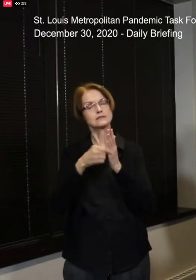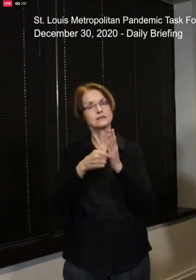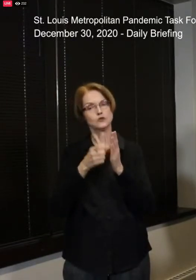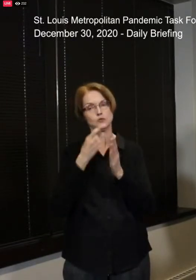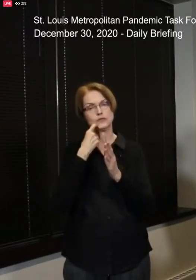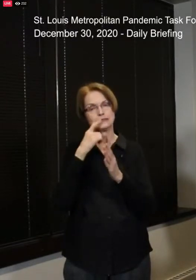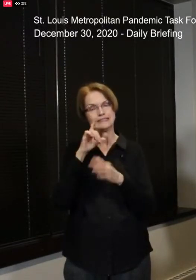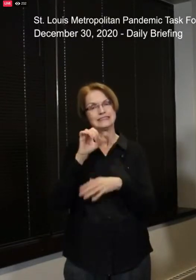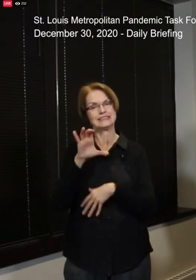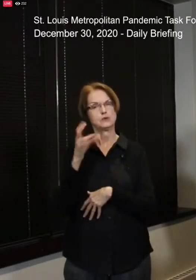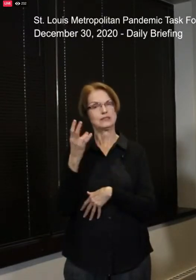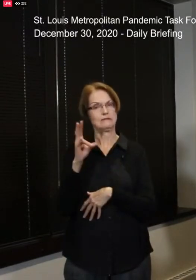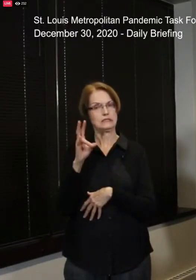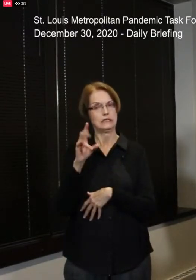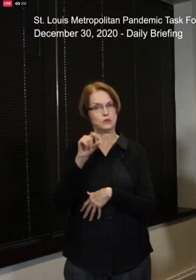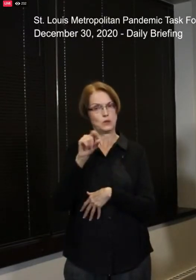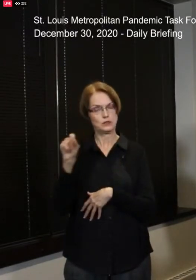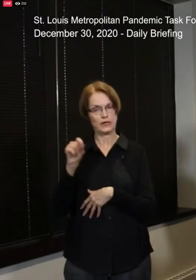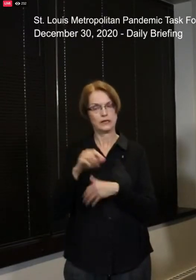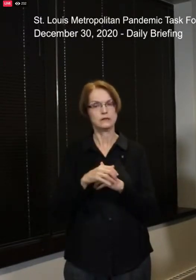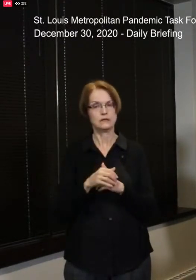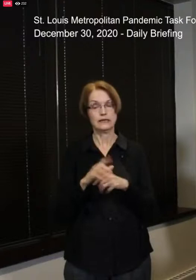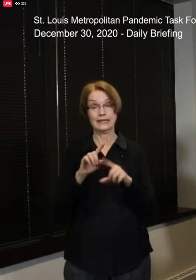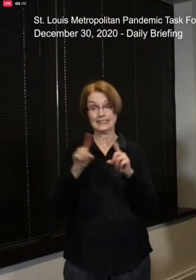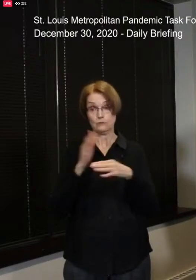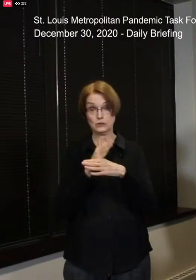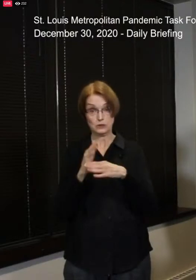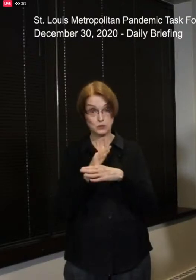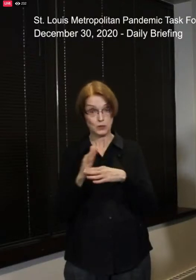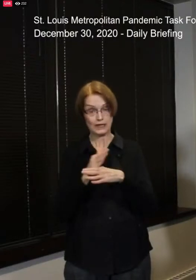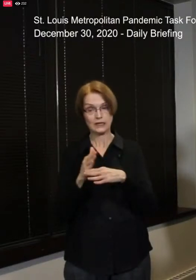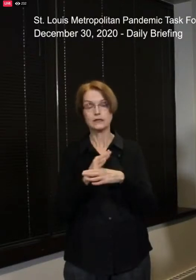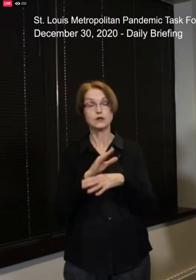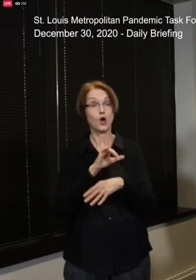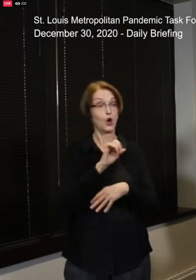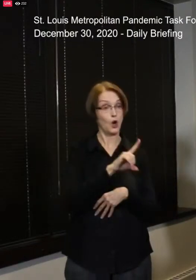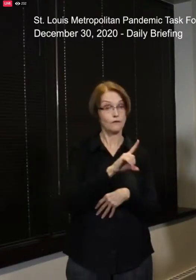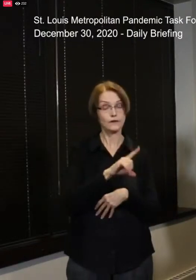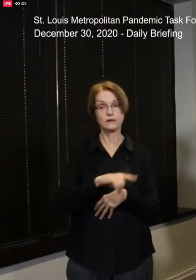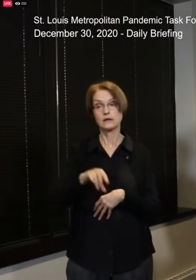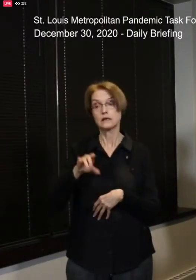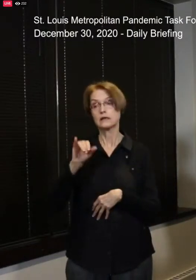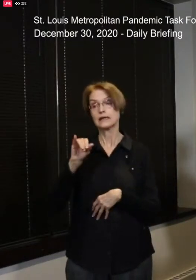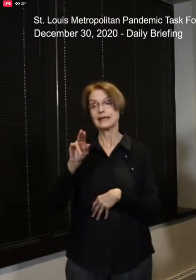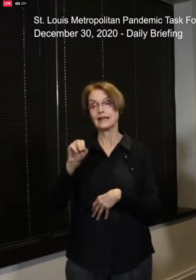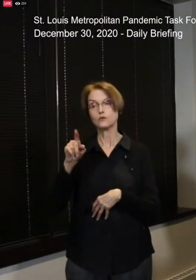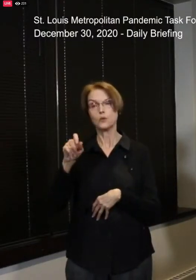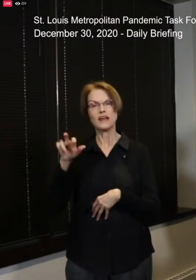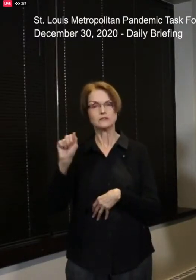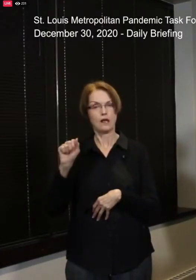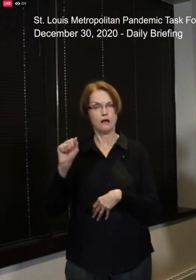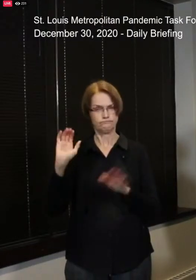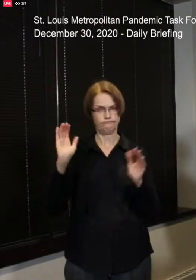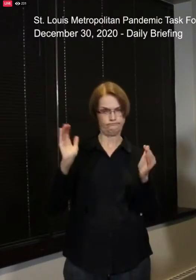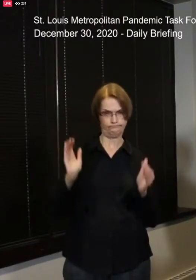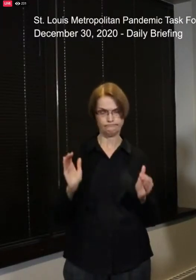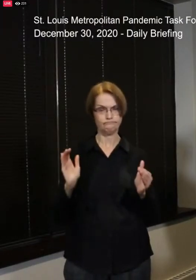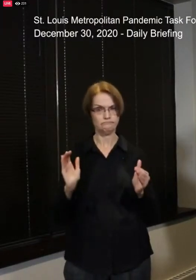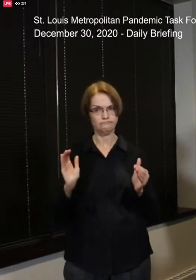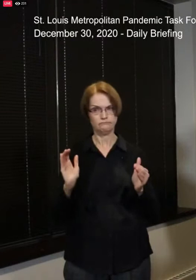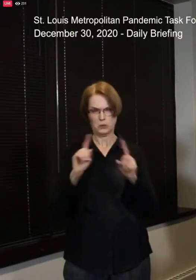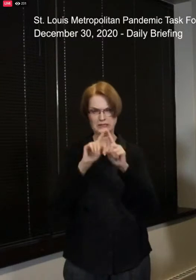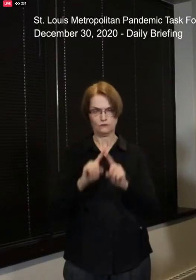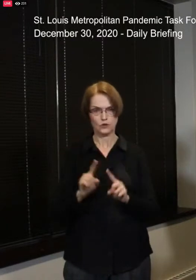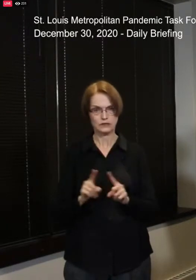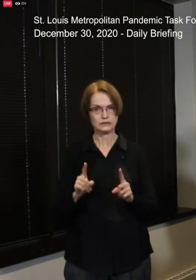December 17th, and it was looking at what is the difference between COVID and influenza. And I'm just going to highlight a couple of things. We're not going to go through the